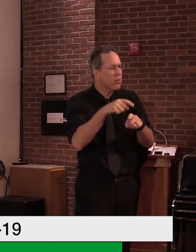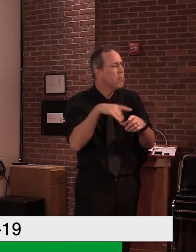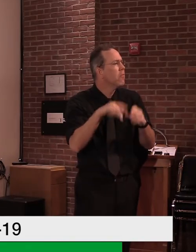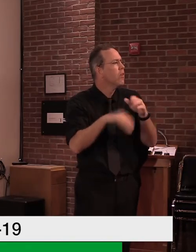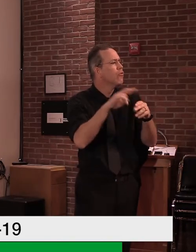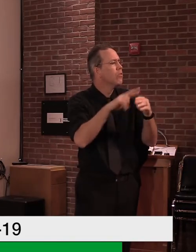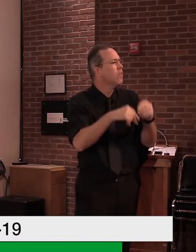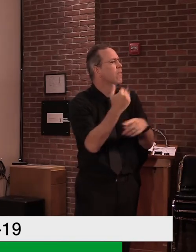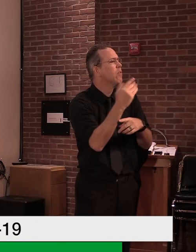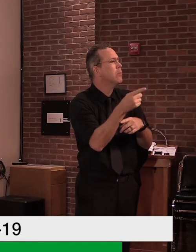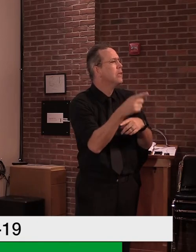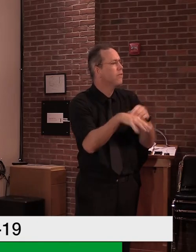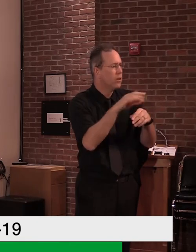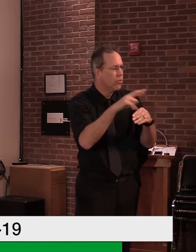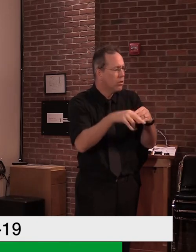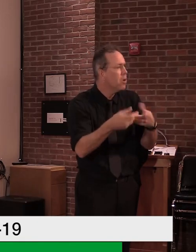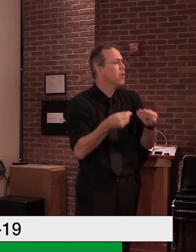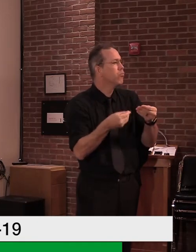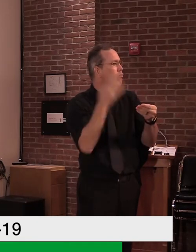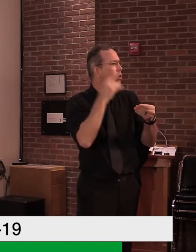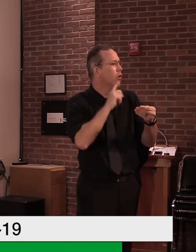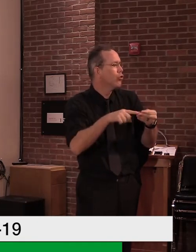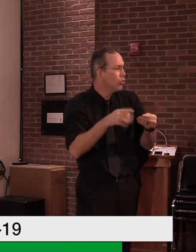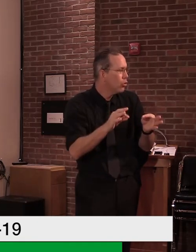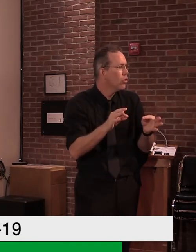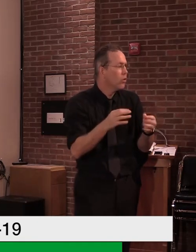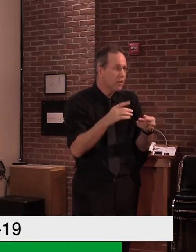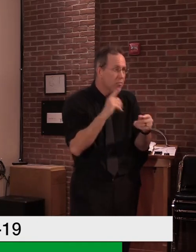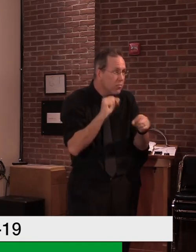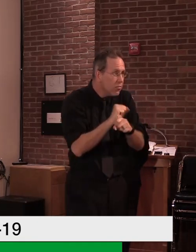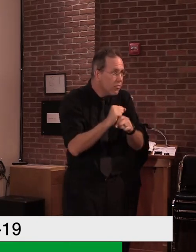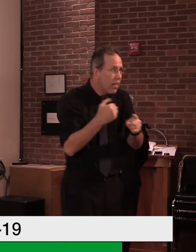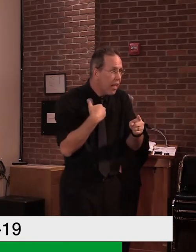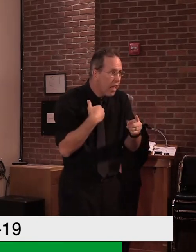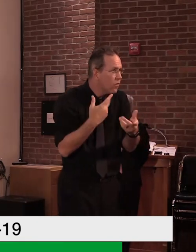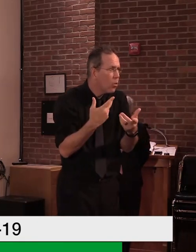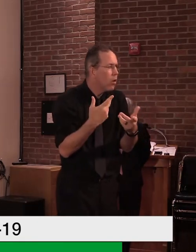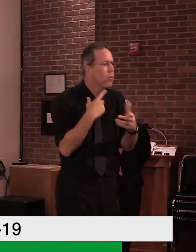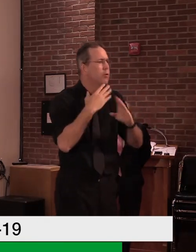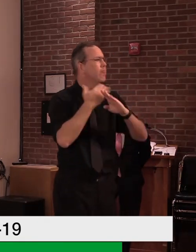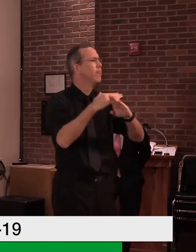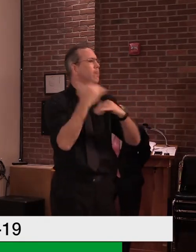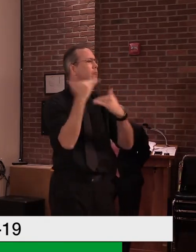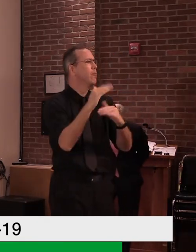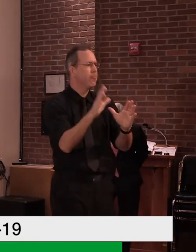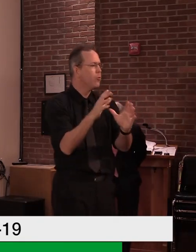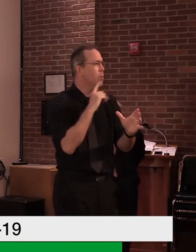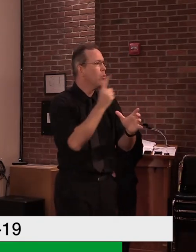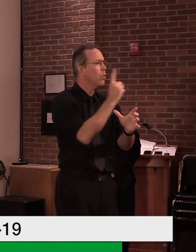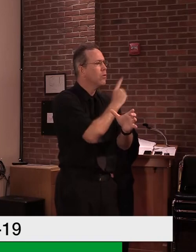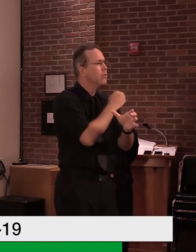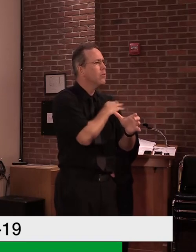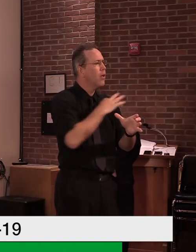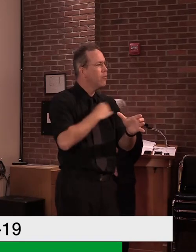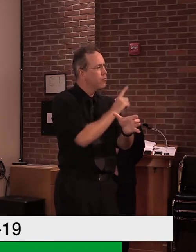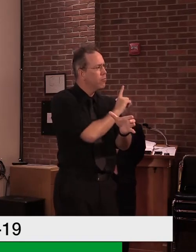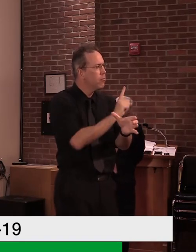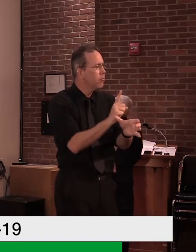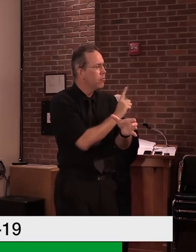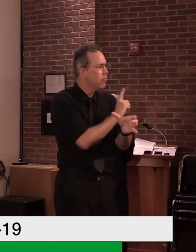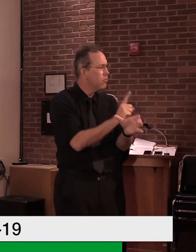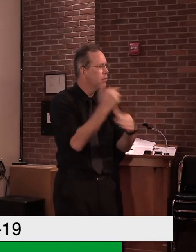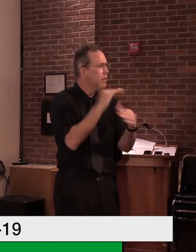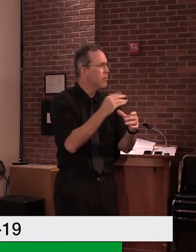isolation, quarantine, who's in contact with who, which staff take care of that patient, and how they don't take care of any other patients,